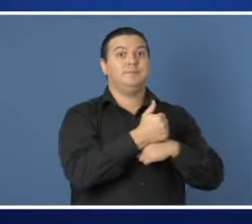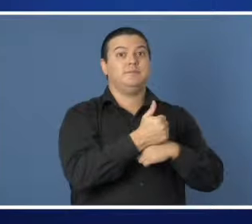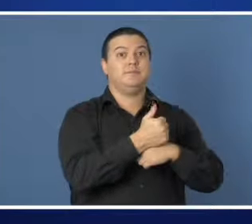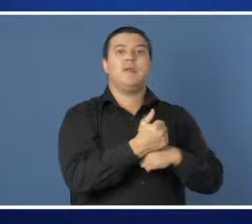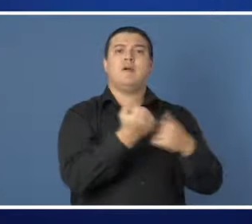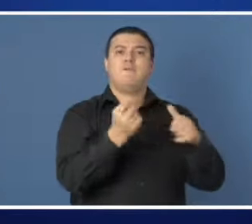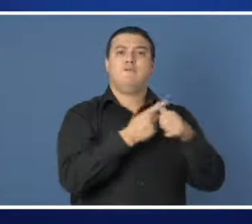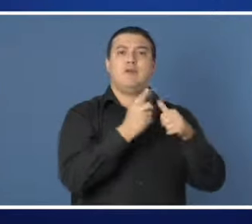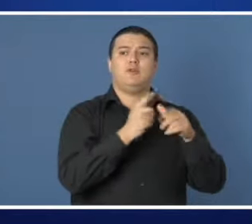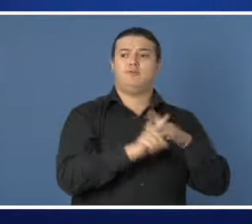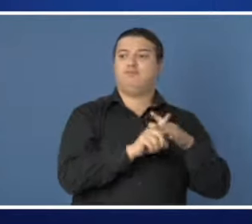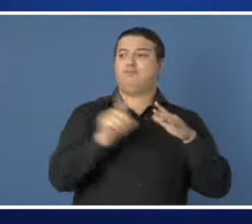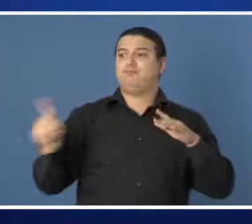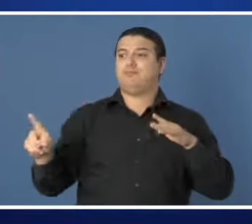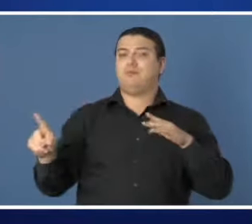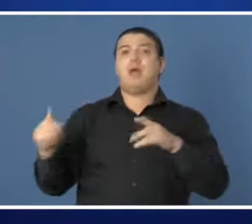danger.